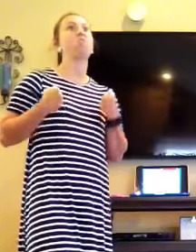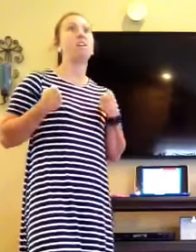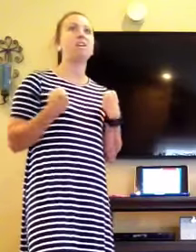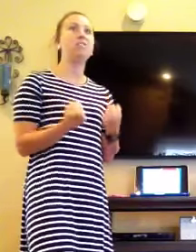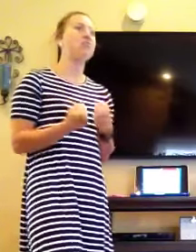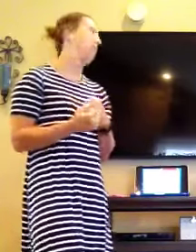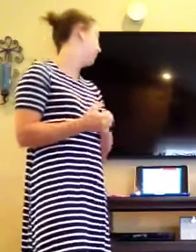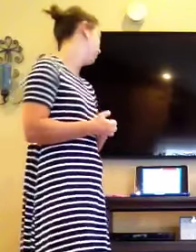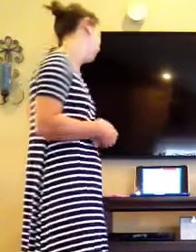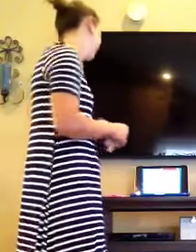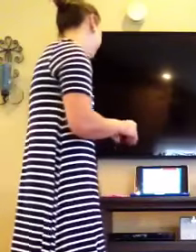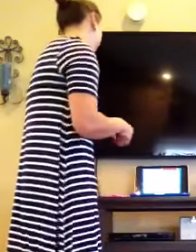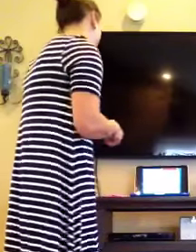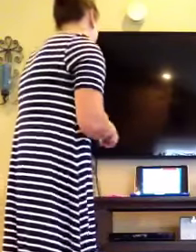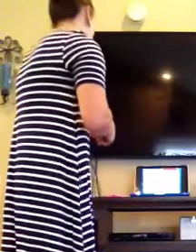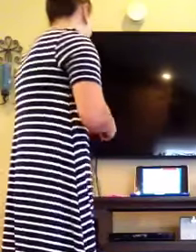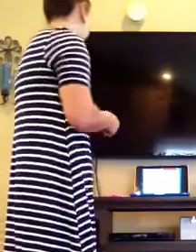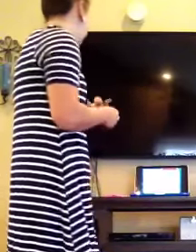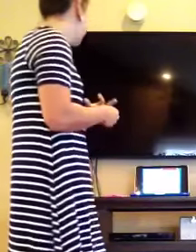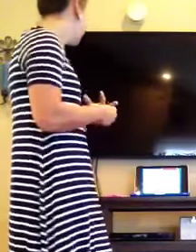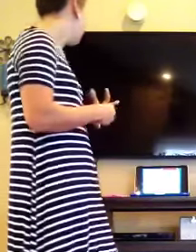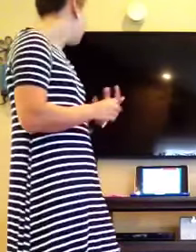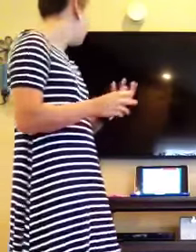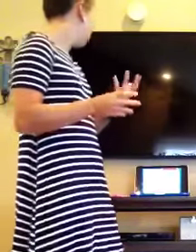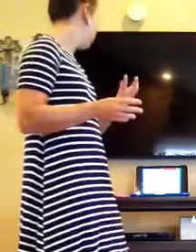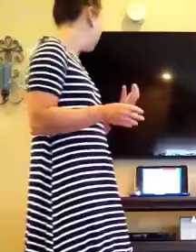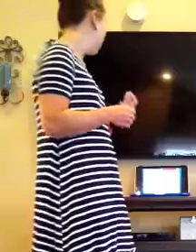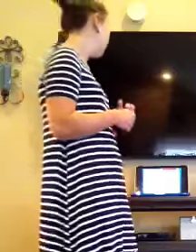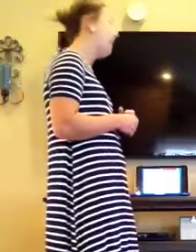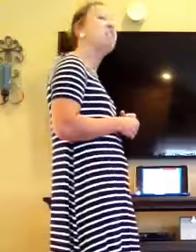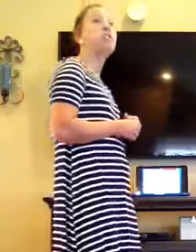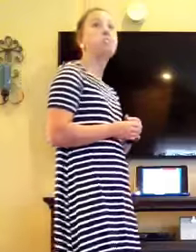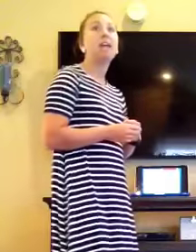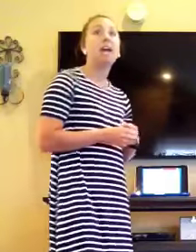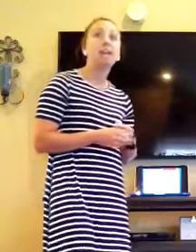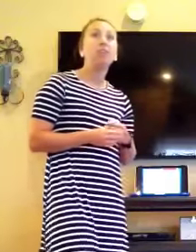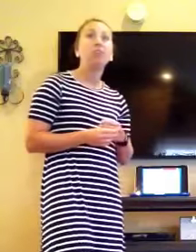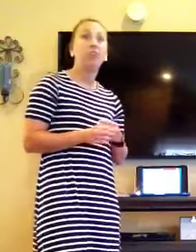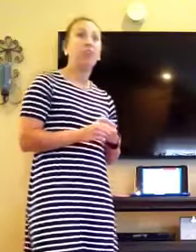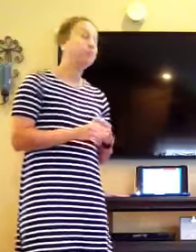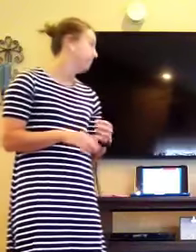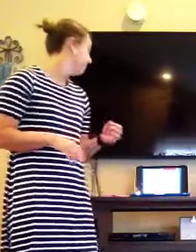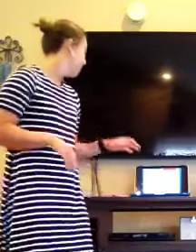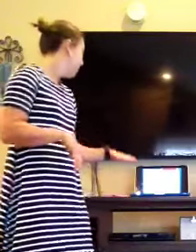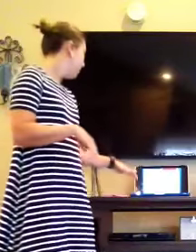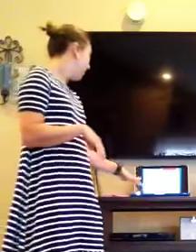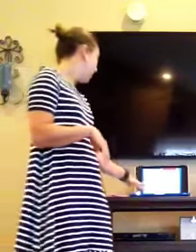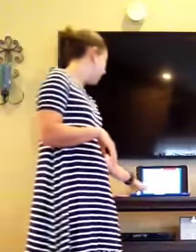belonging in your classroom. And then it's also a tool for managing behavior, because